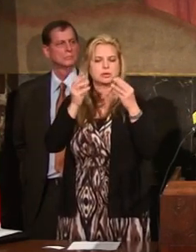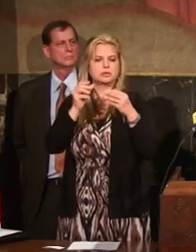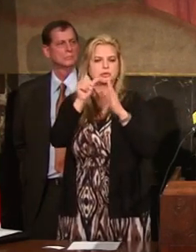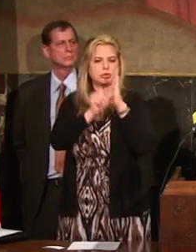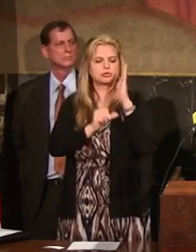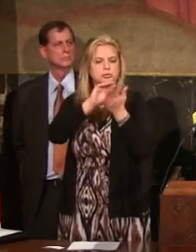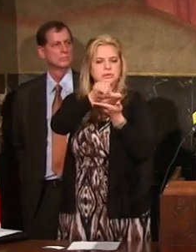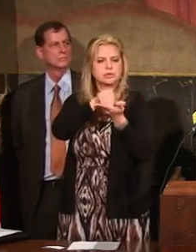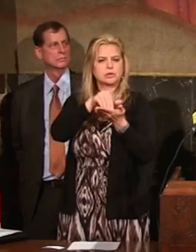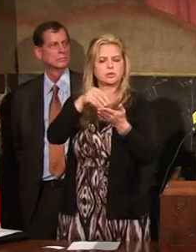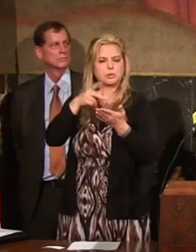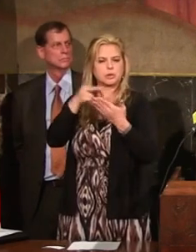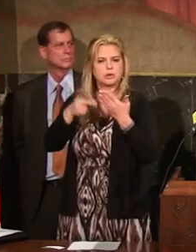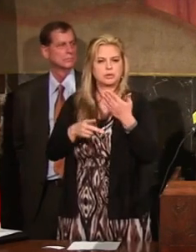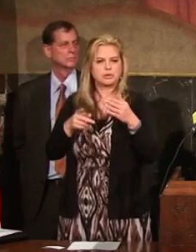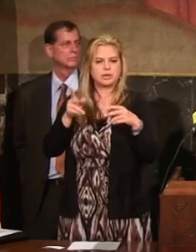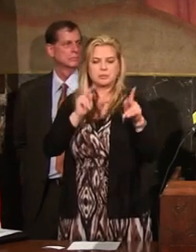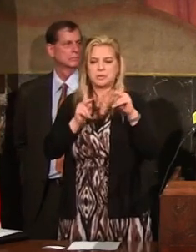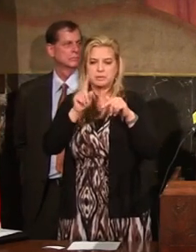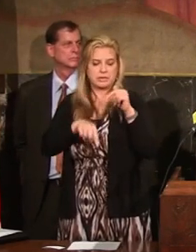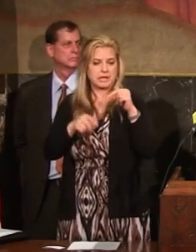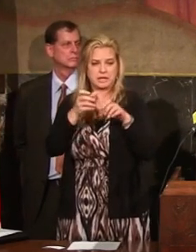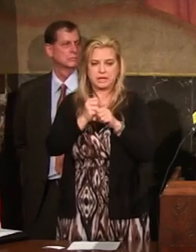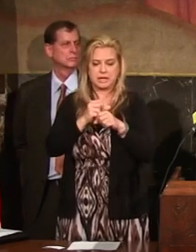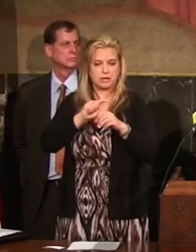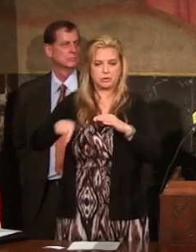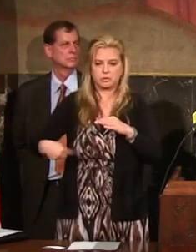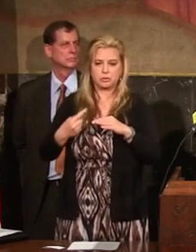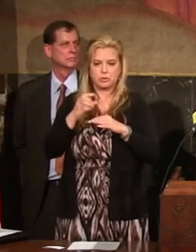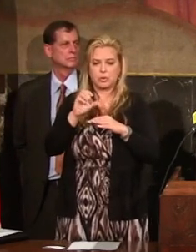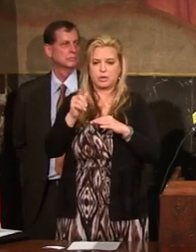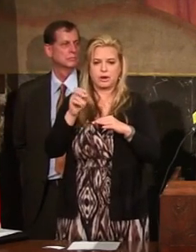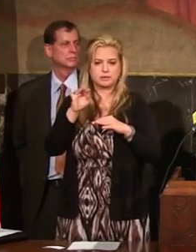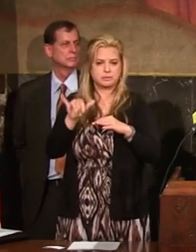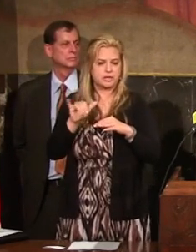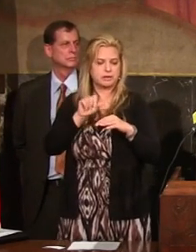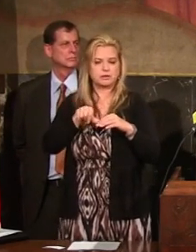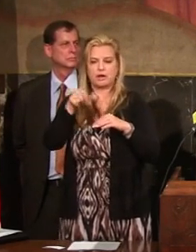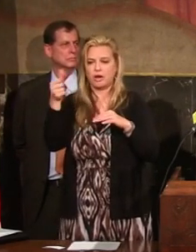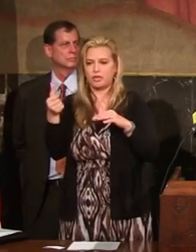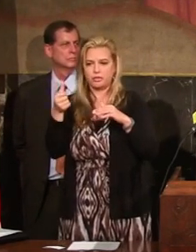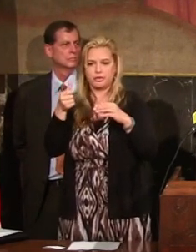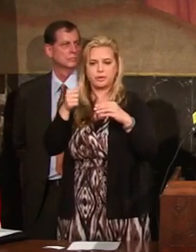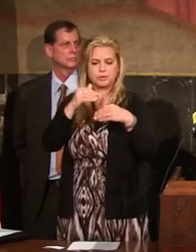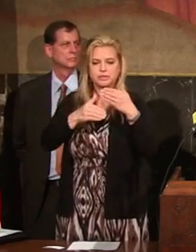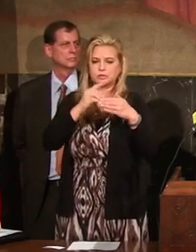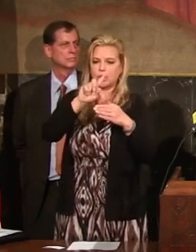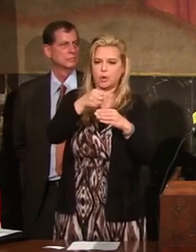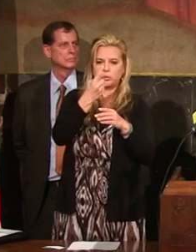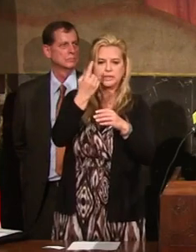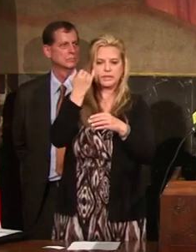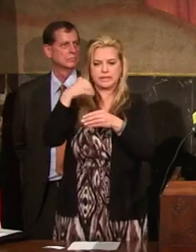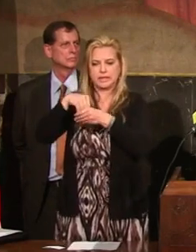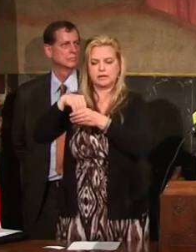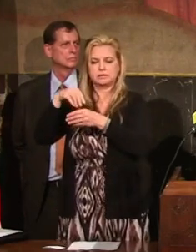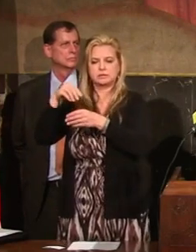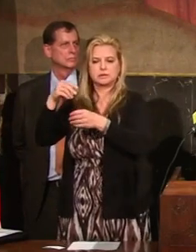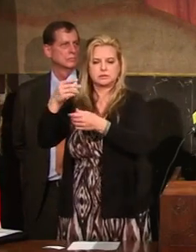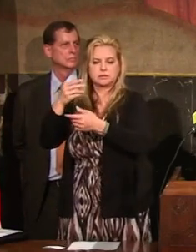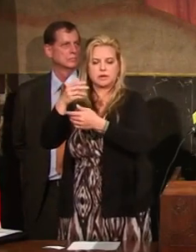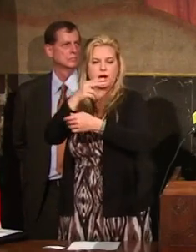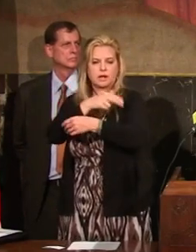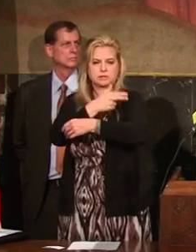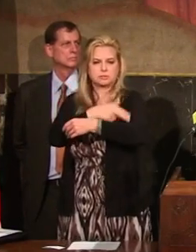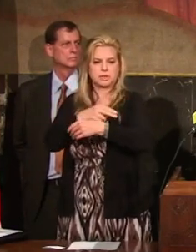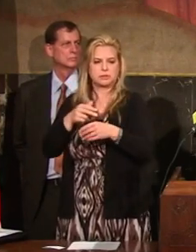program so that people couldn't get colonoscopies, they couldn't get procedures in any setting other than an inpatient hospital. Eliminating hemodialysis